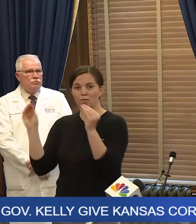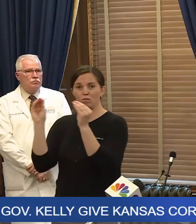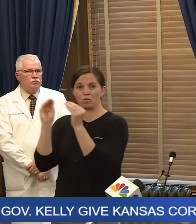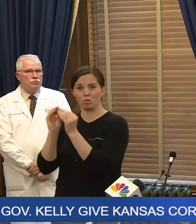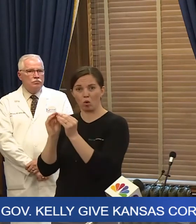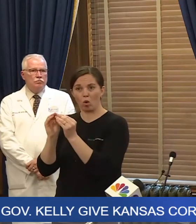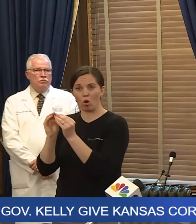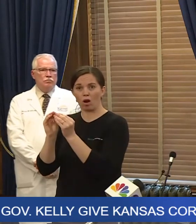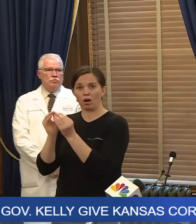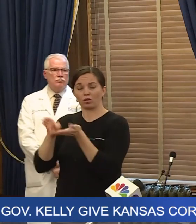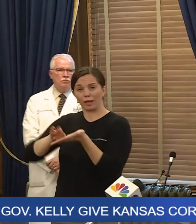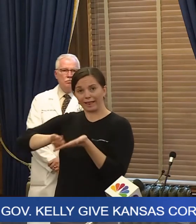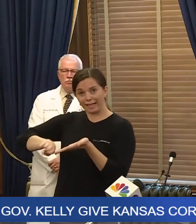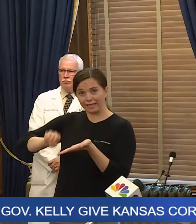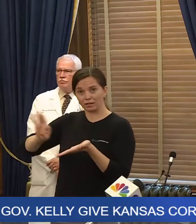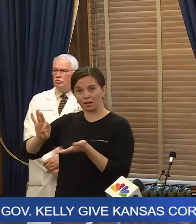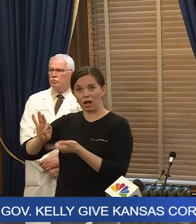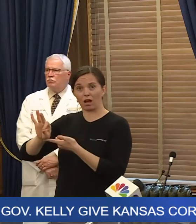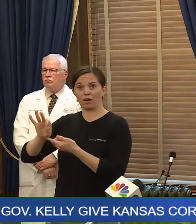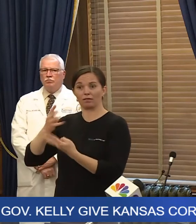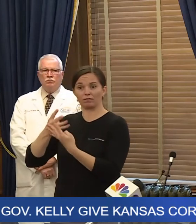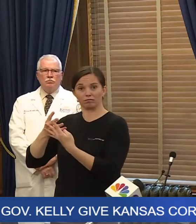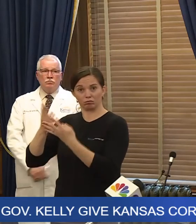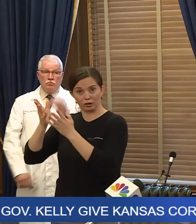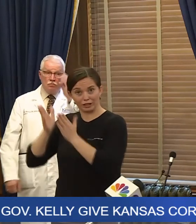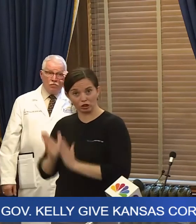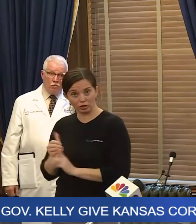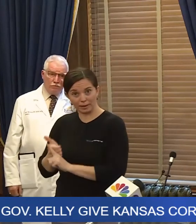prisoners? Have more prisoners been released?